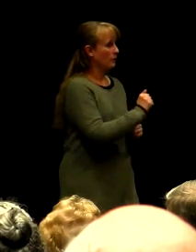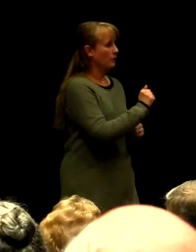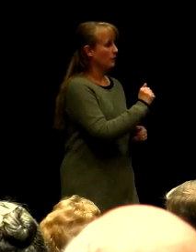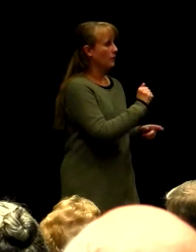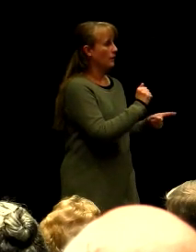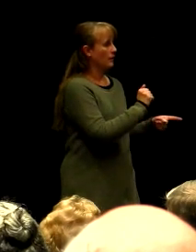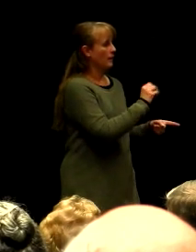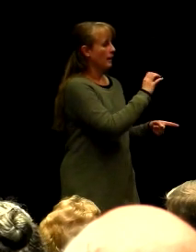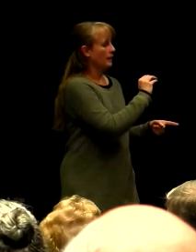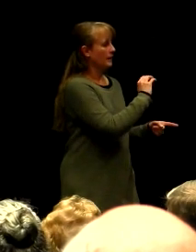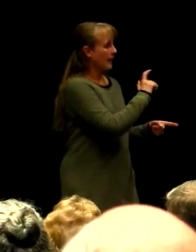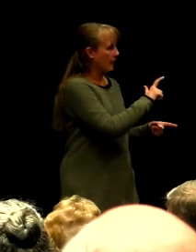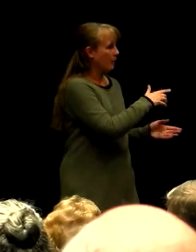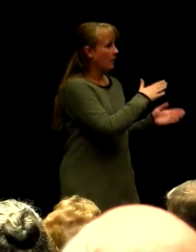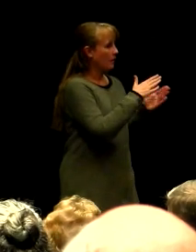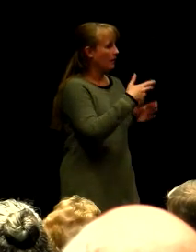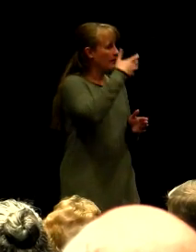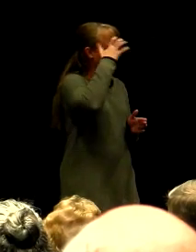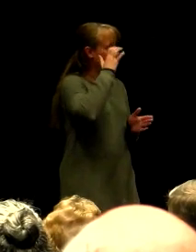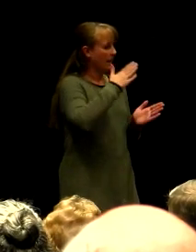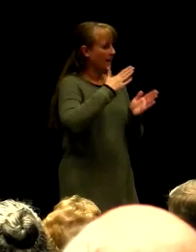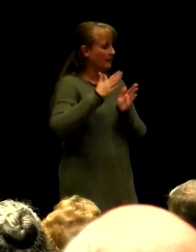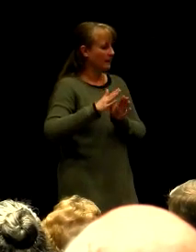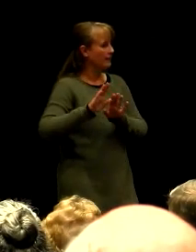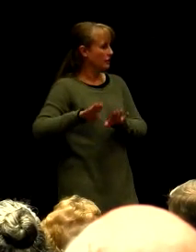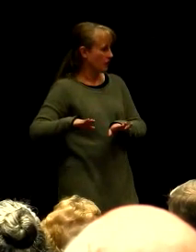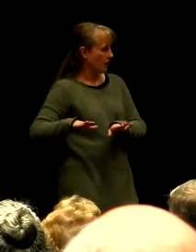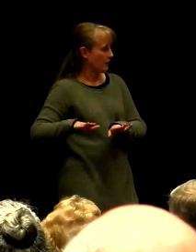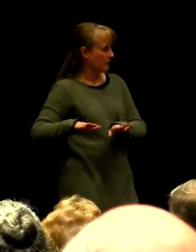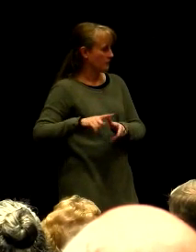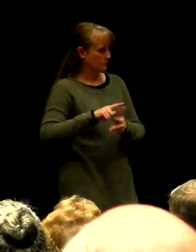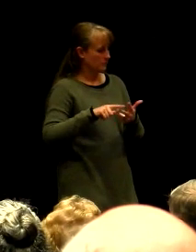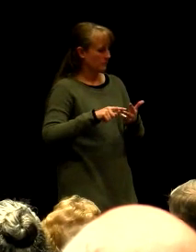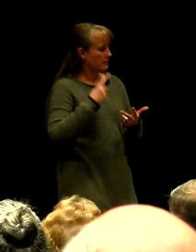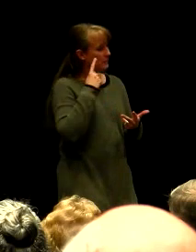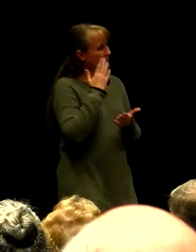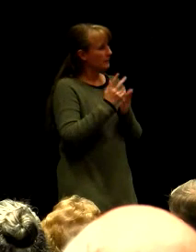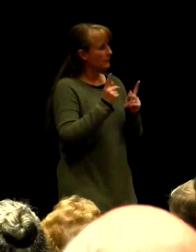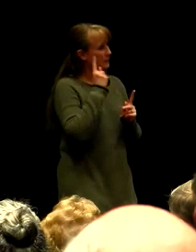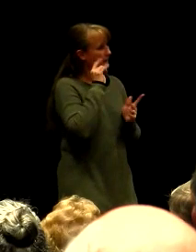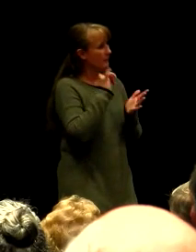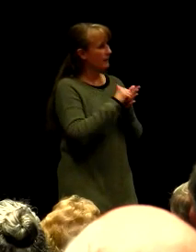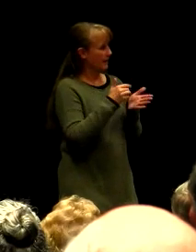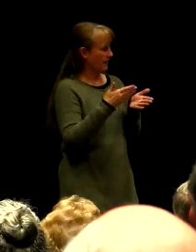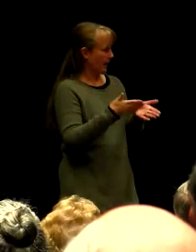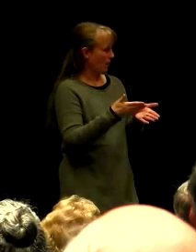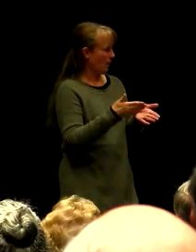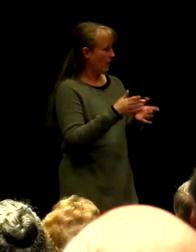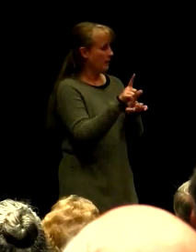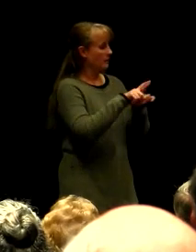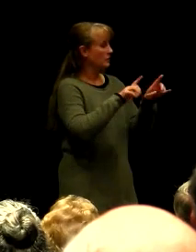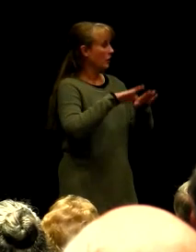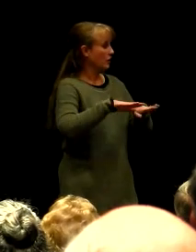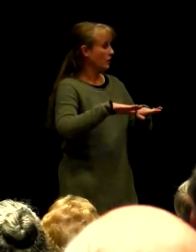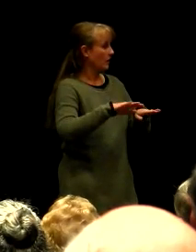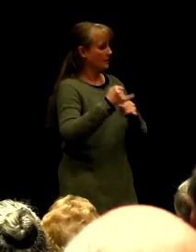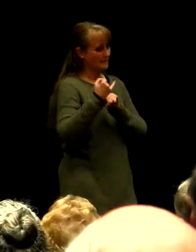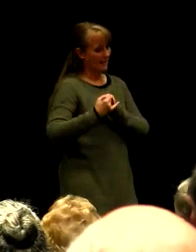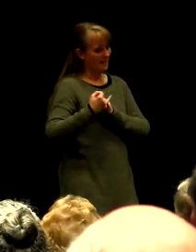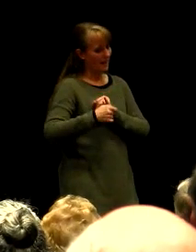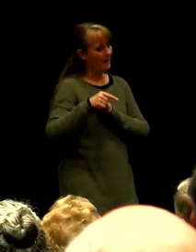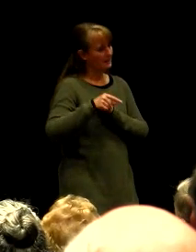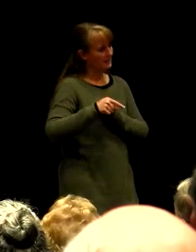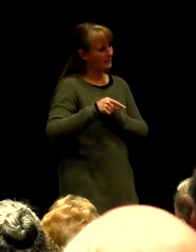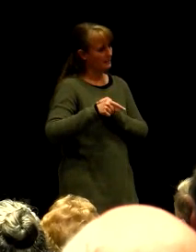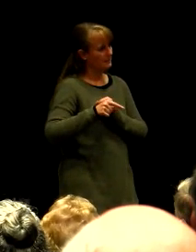through the lion, and then through the child. And so some people think of it in those terms. The star child is the last of